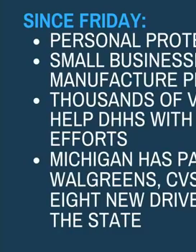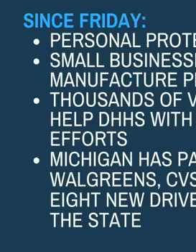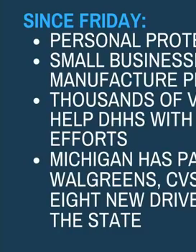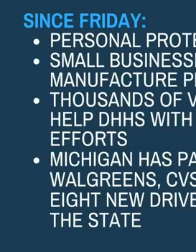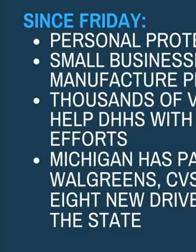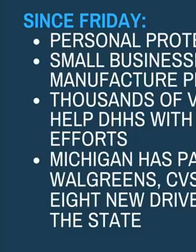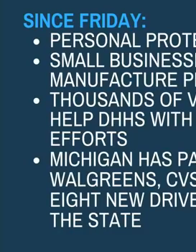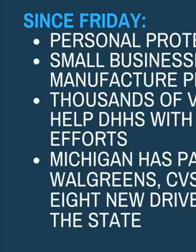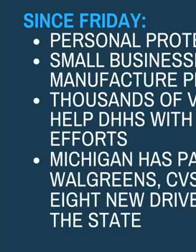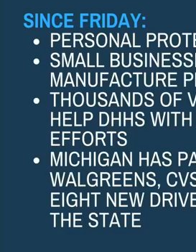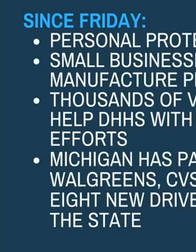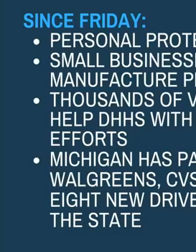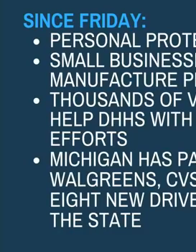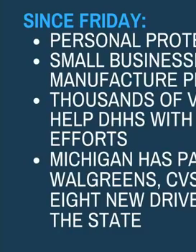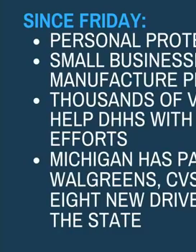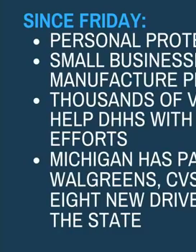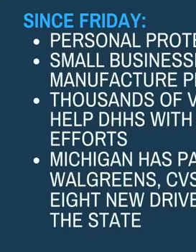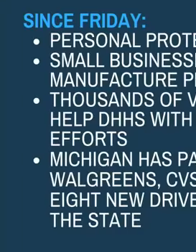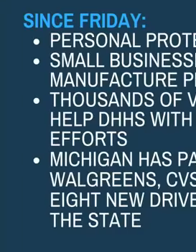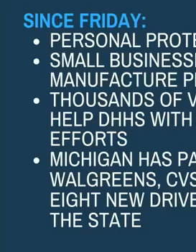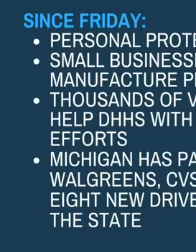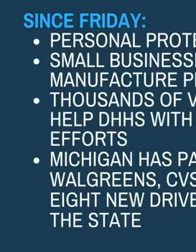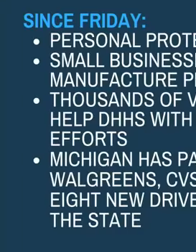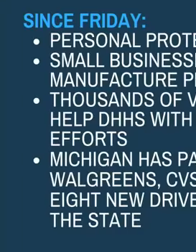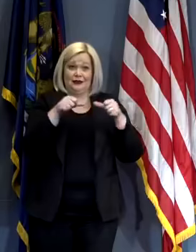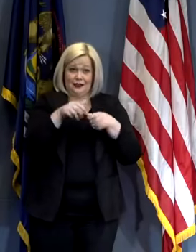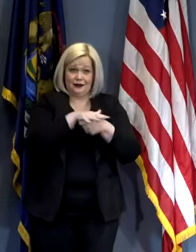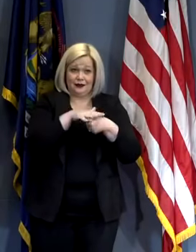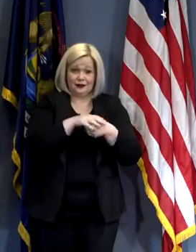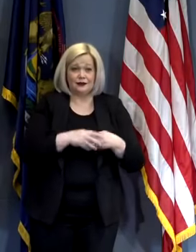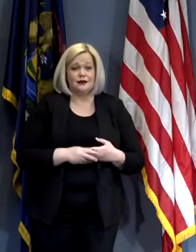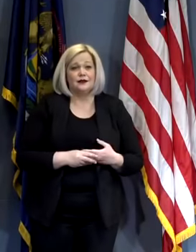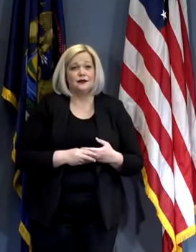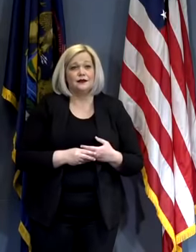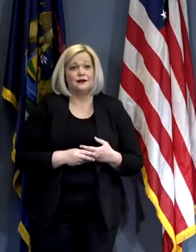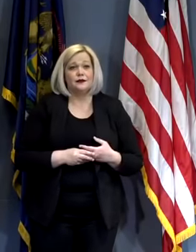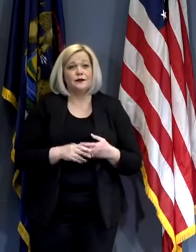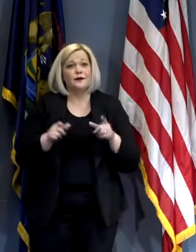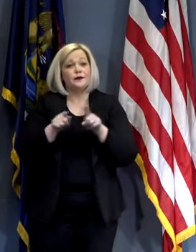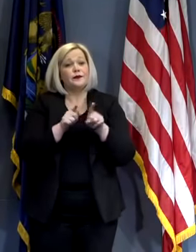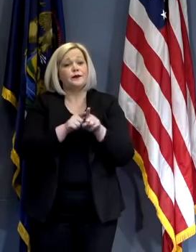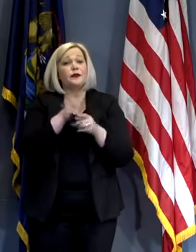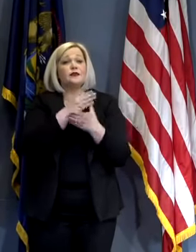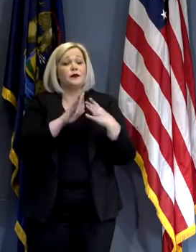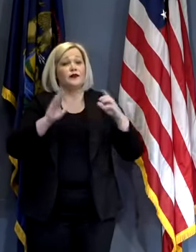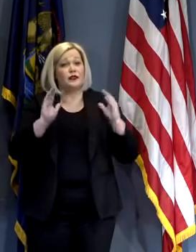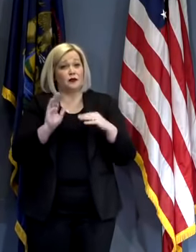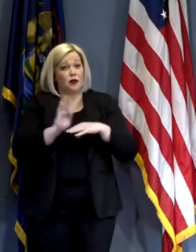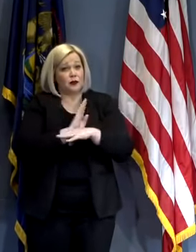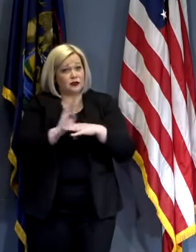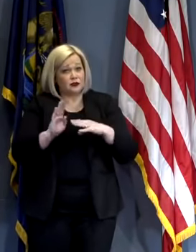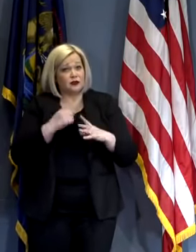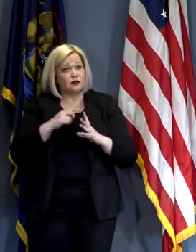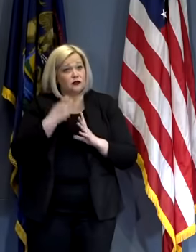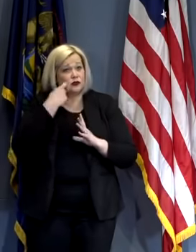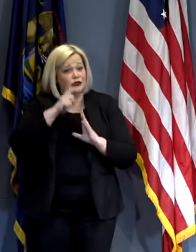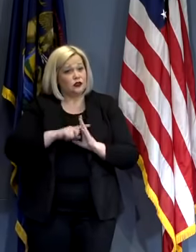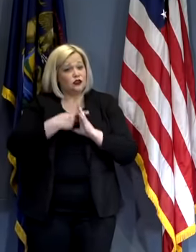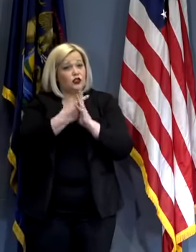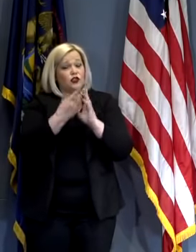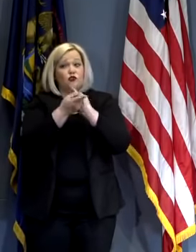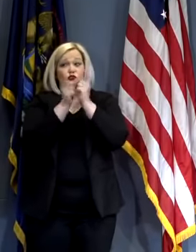CVS and Walgreens testing sites. I want to highlight some of the small businesses that have begun to